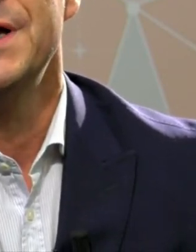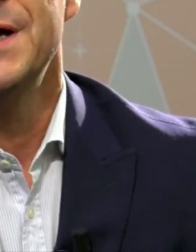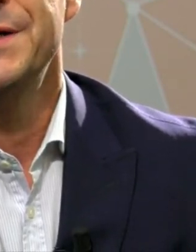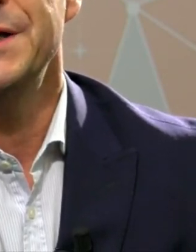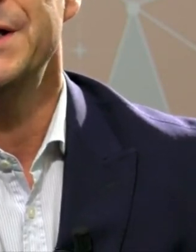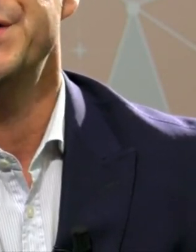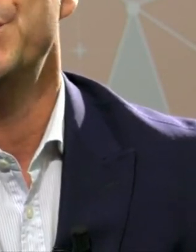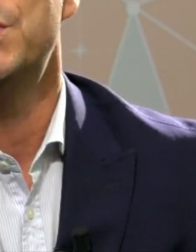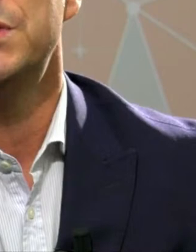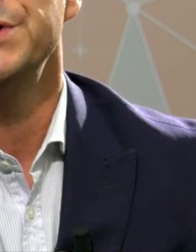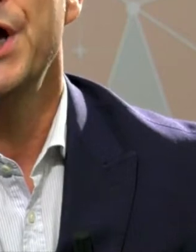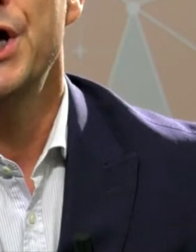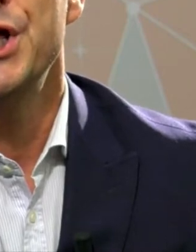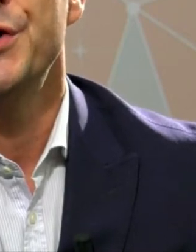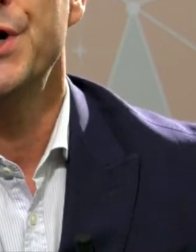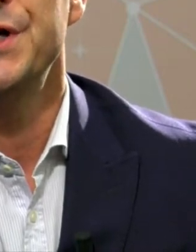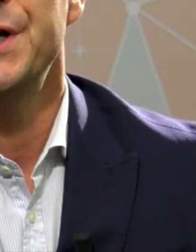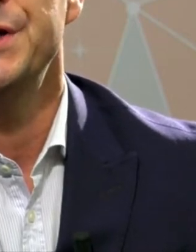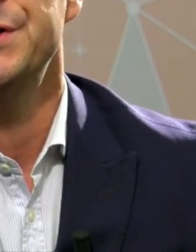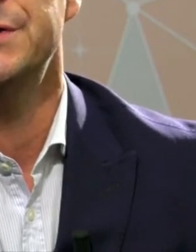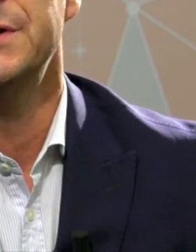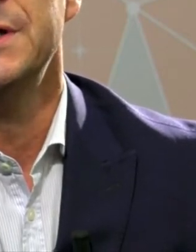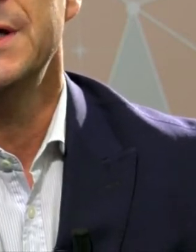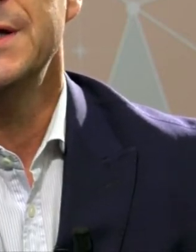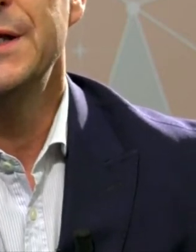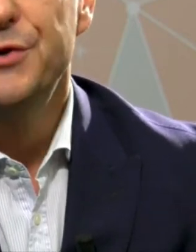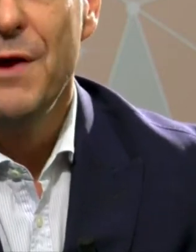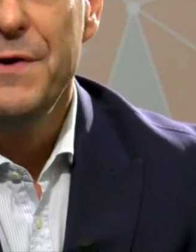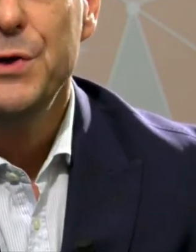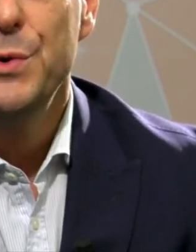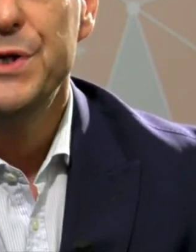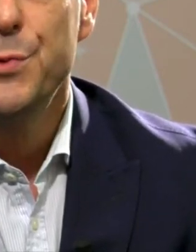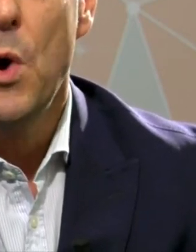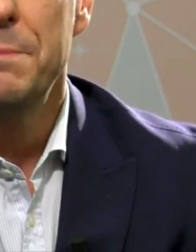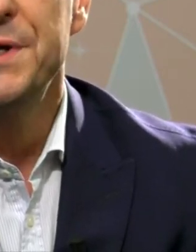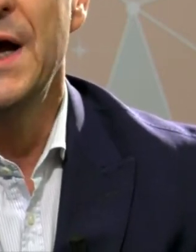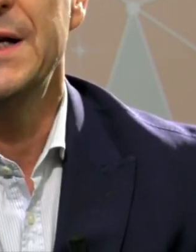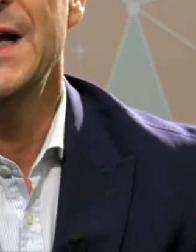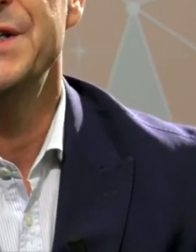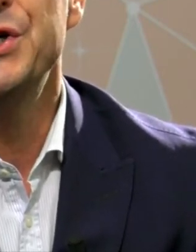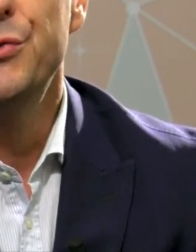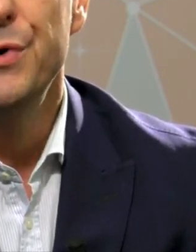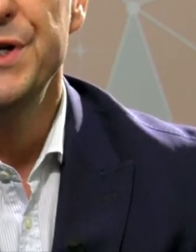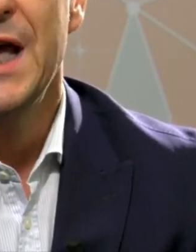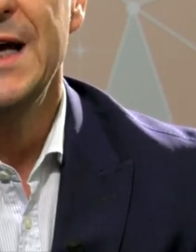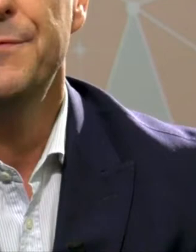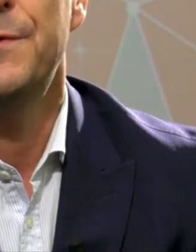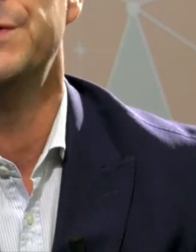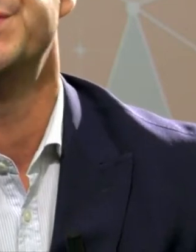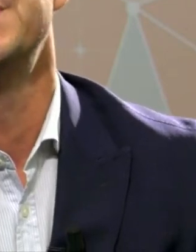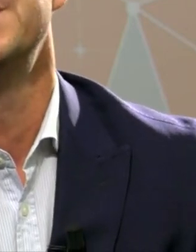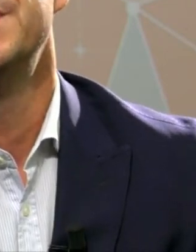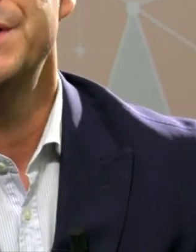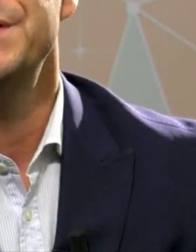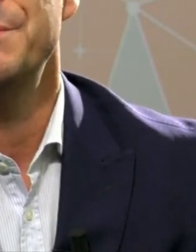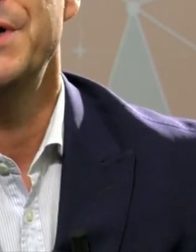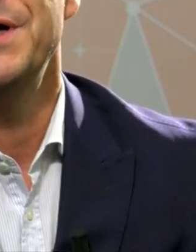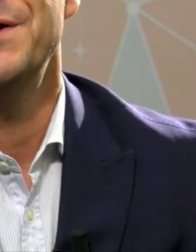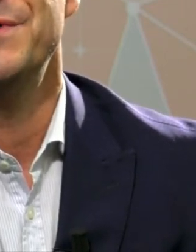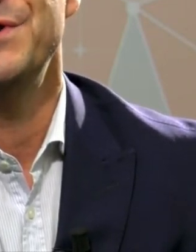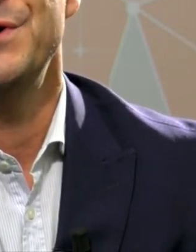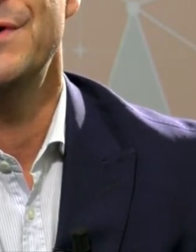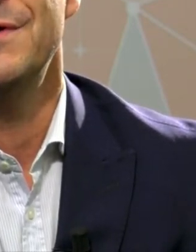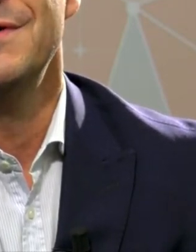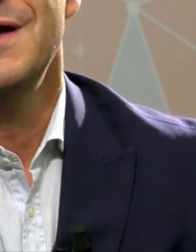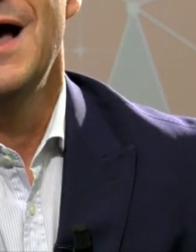months, such as the World Health Organization. The traffic to its website has increased eightfold since the